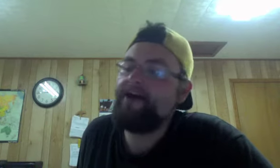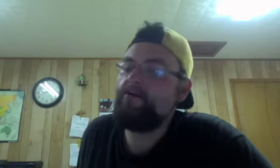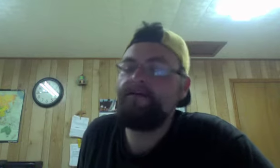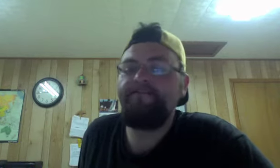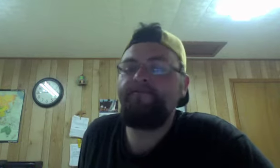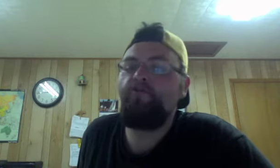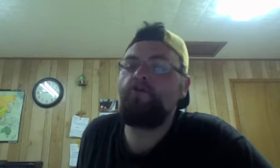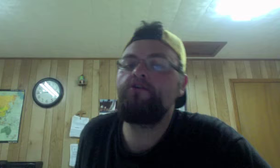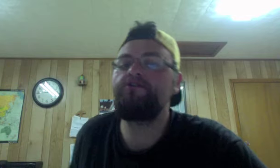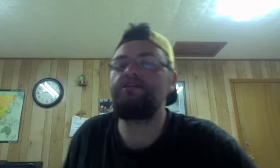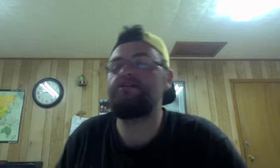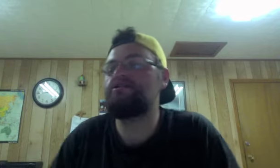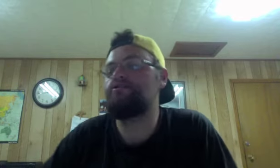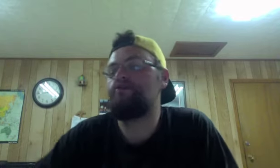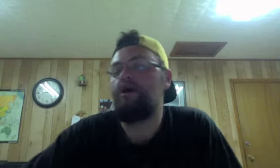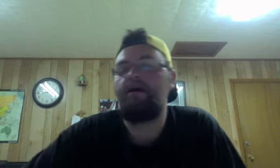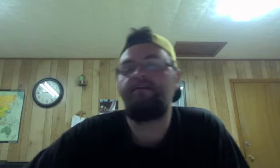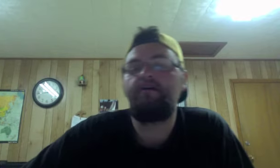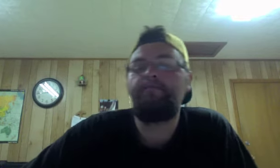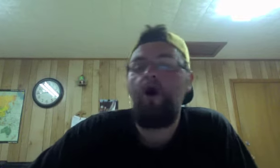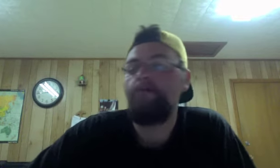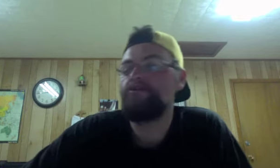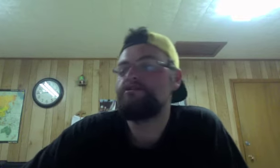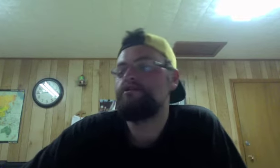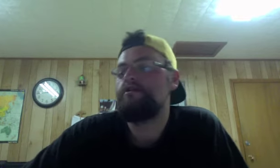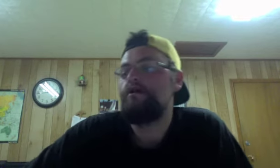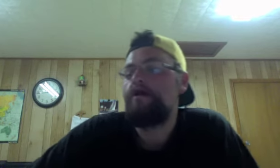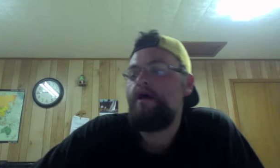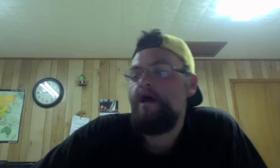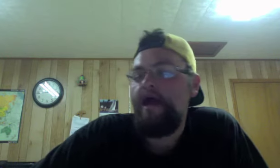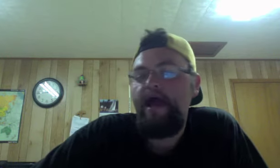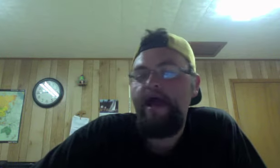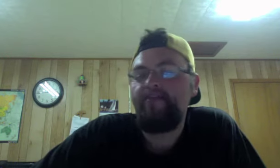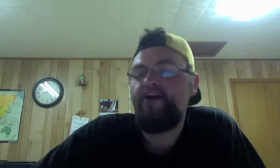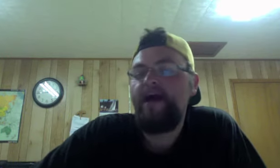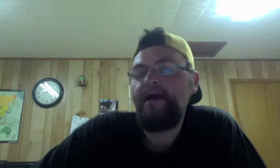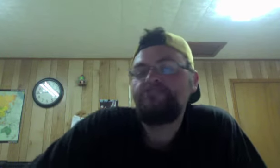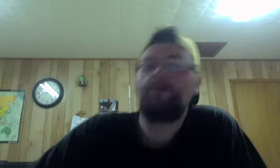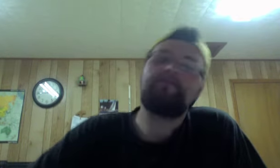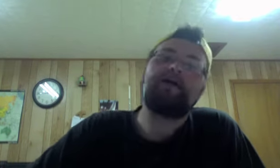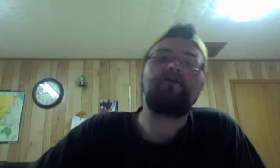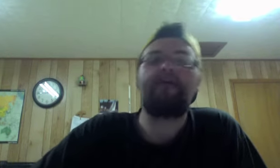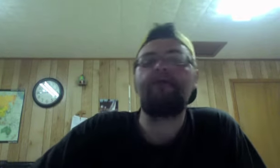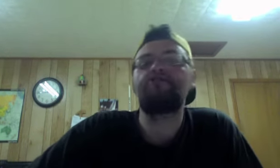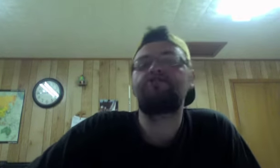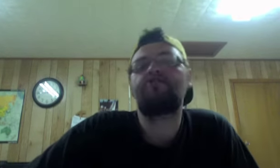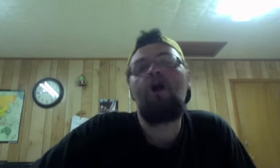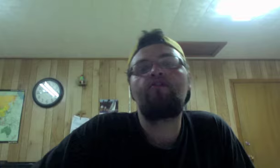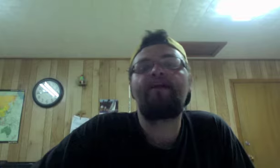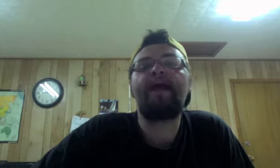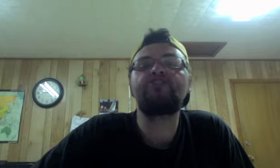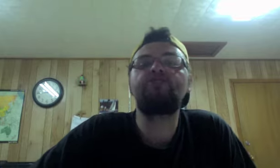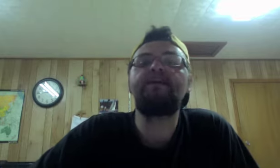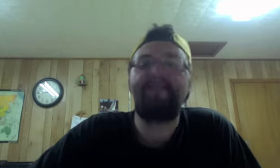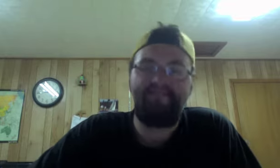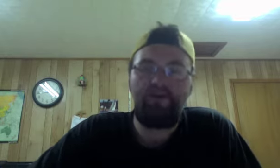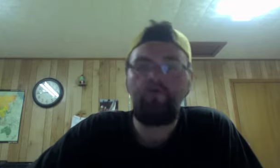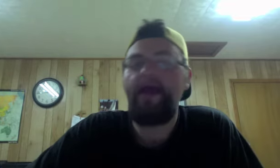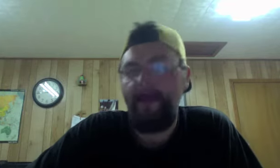before losing to uh the Bombers and the Tigercats are gonna play a little game this year called Catch Me If You Can